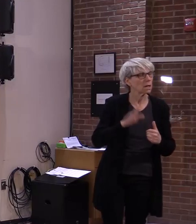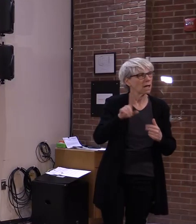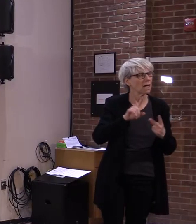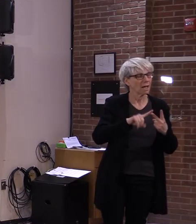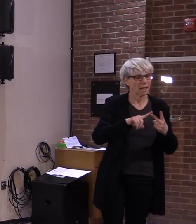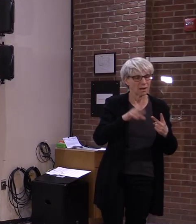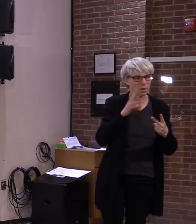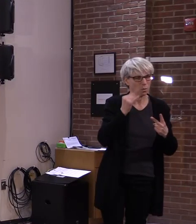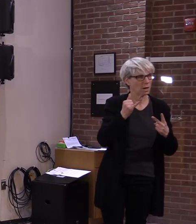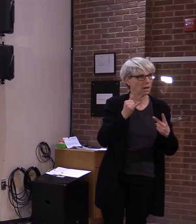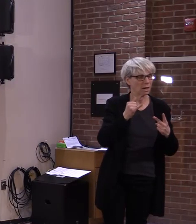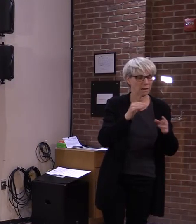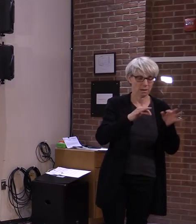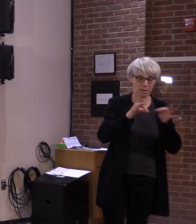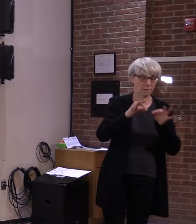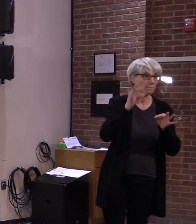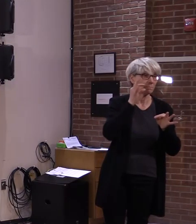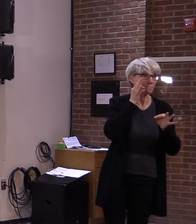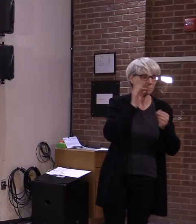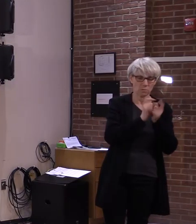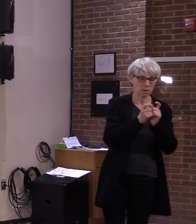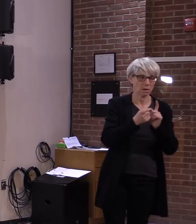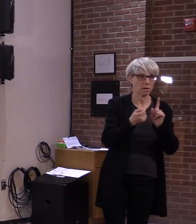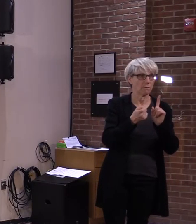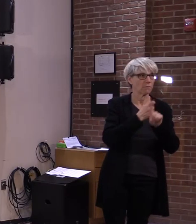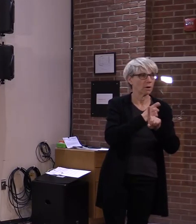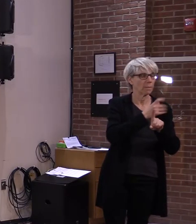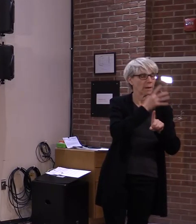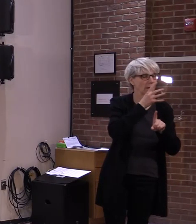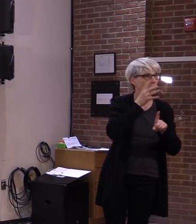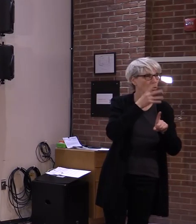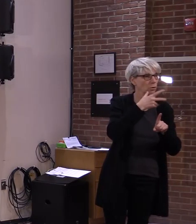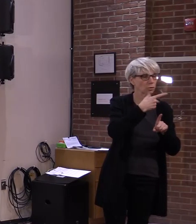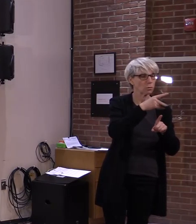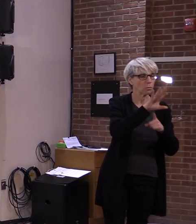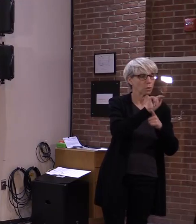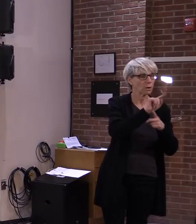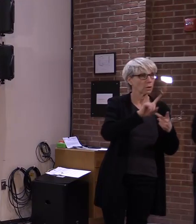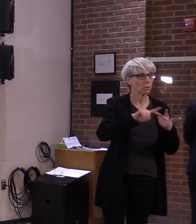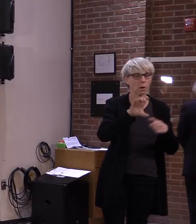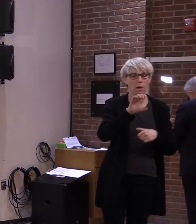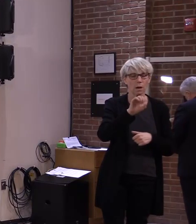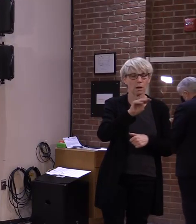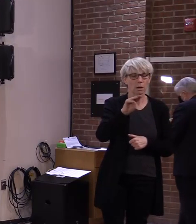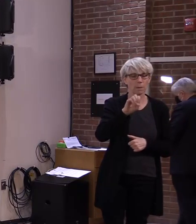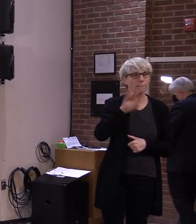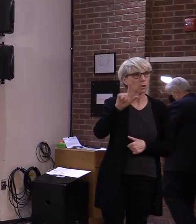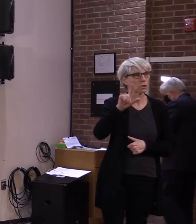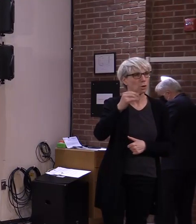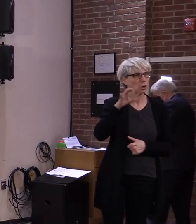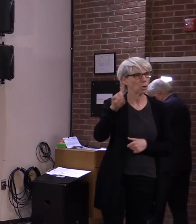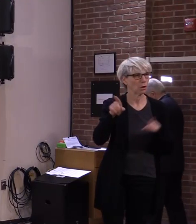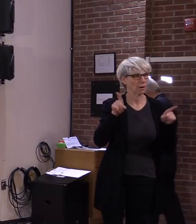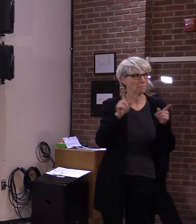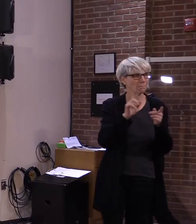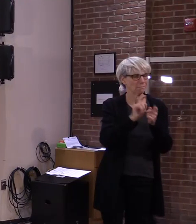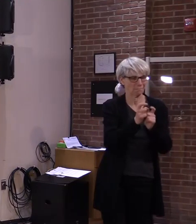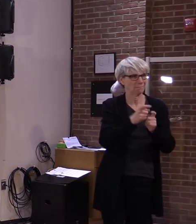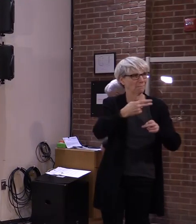the definition of cannabis changed from agricultural product to commercial good? Yeah, I don't have the answers to that,